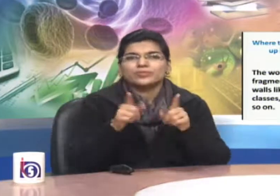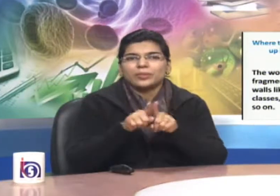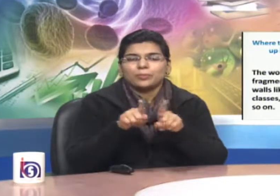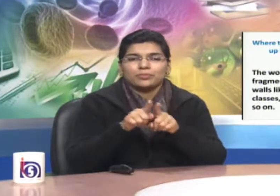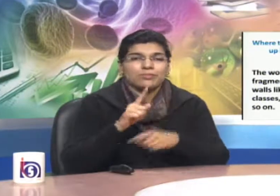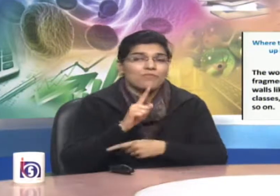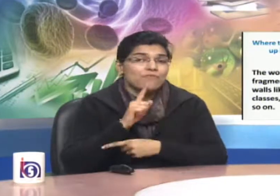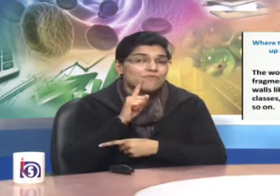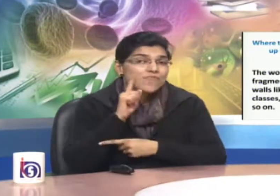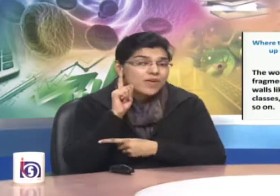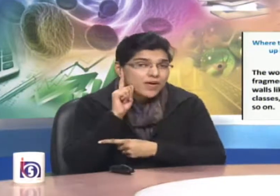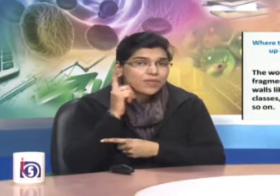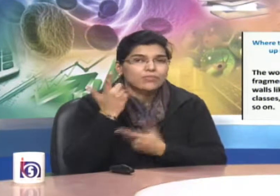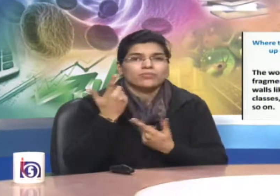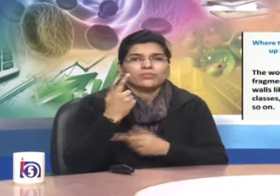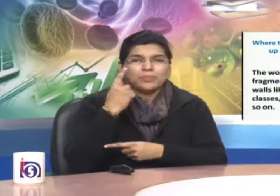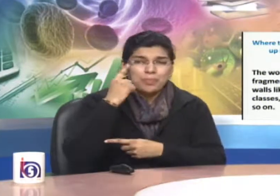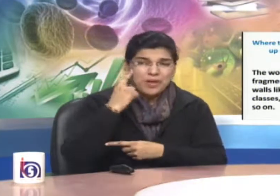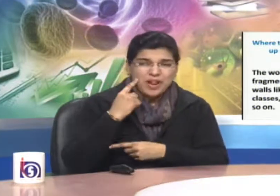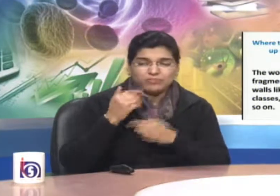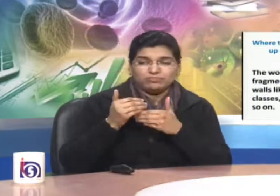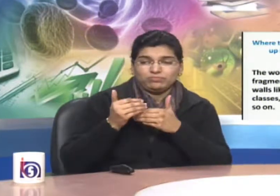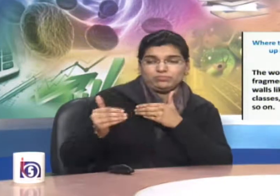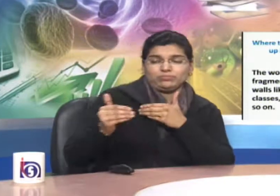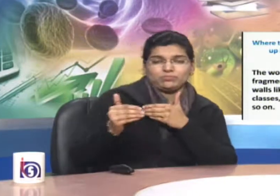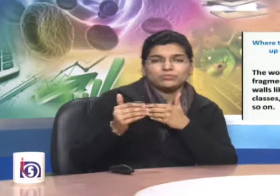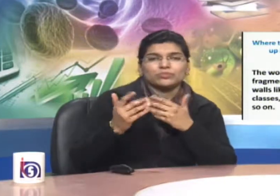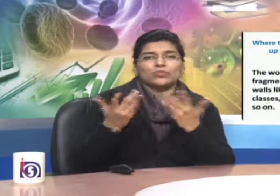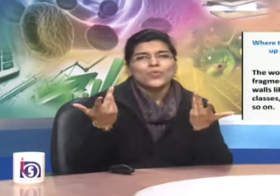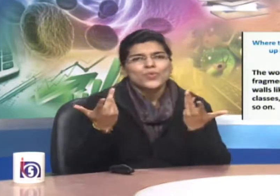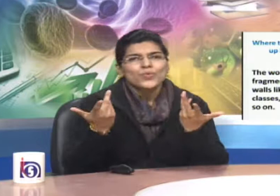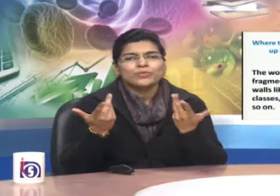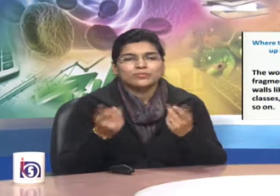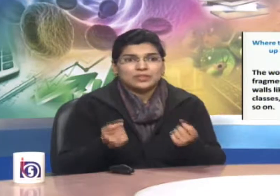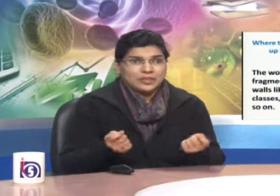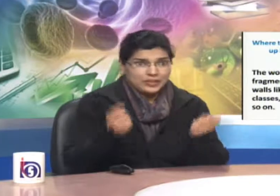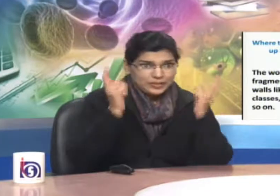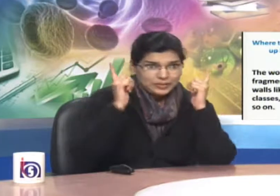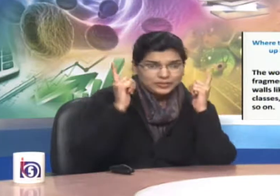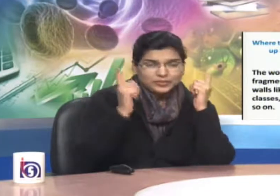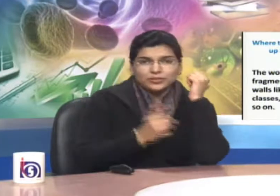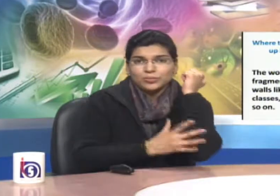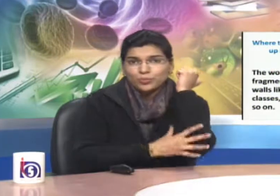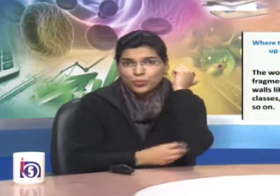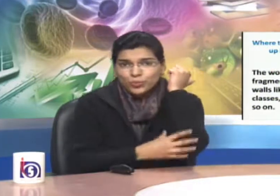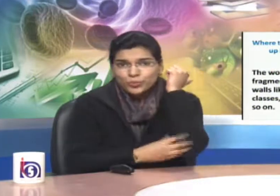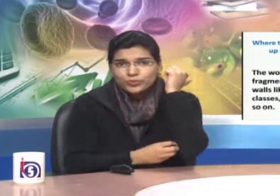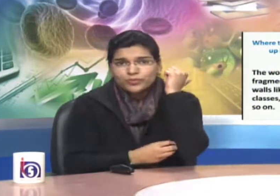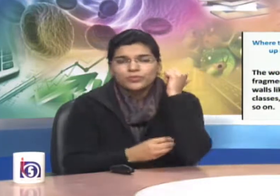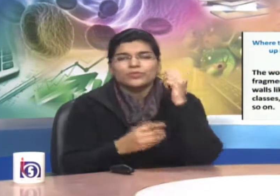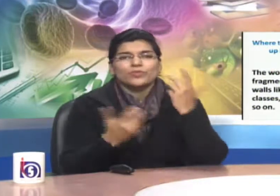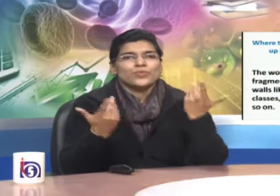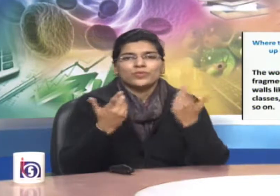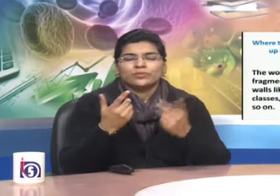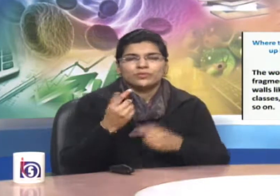into fragments by narrow domestic walls like caste system,